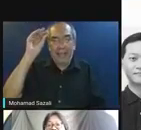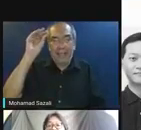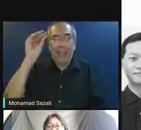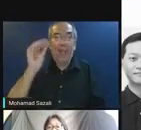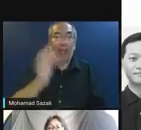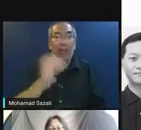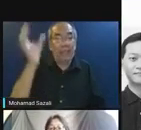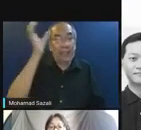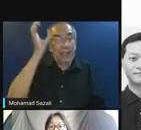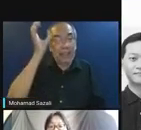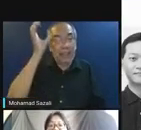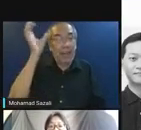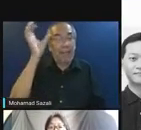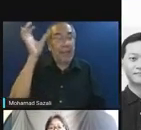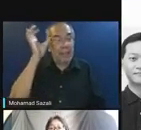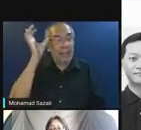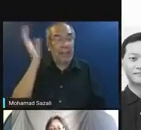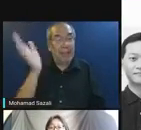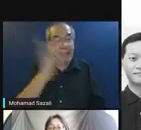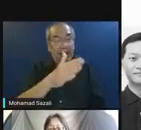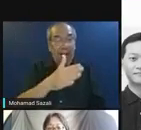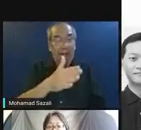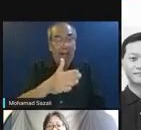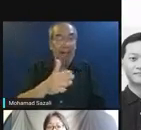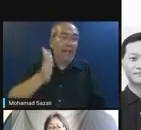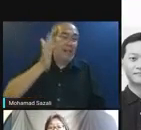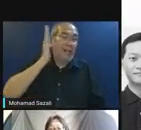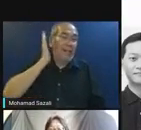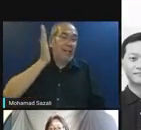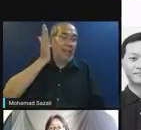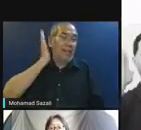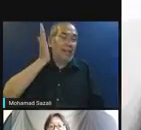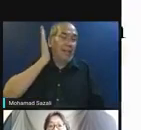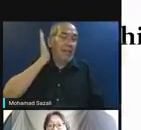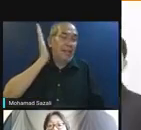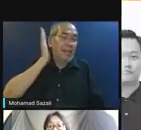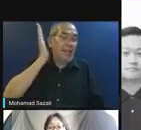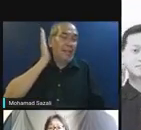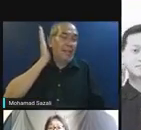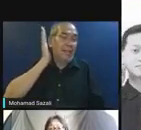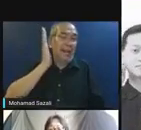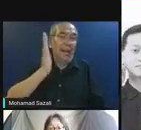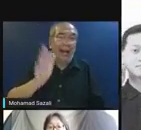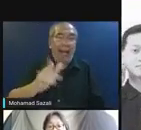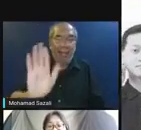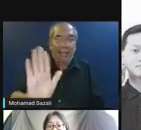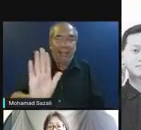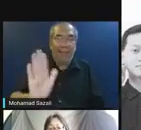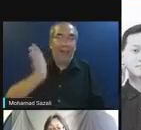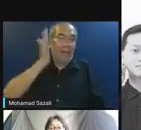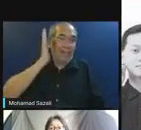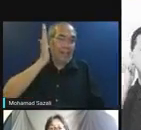And the sign for male in Chinese sign language is this,